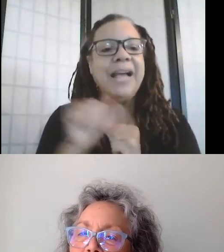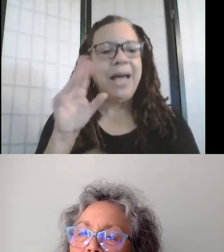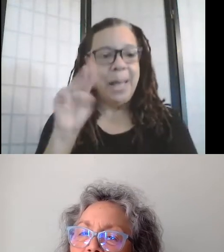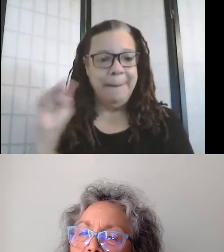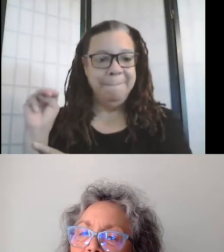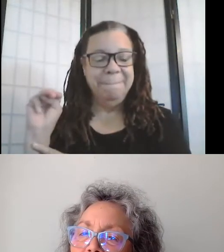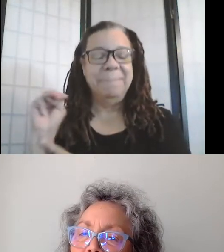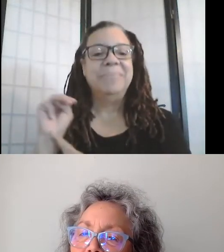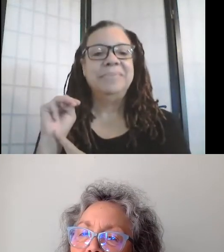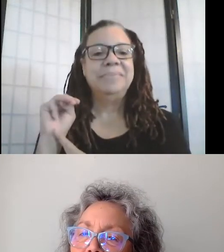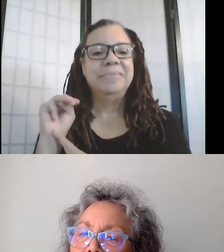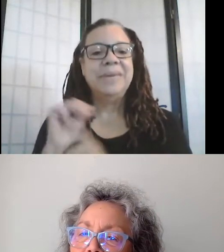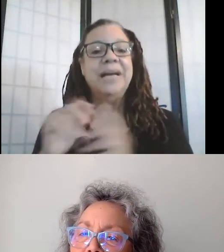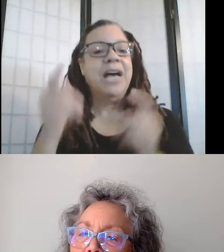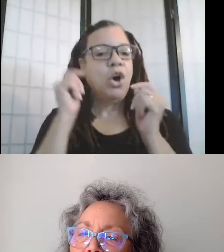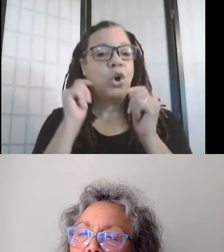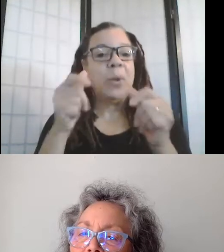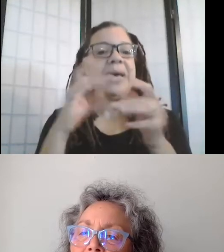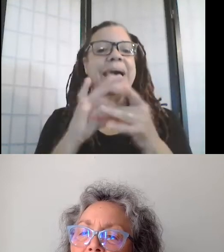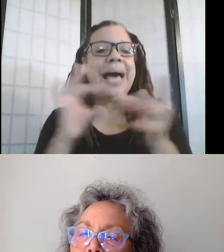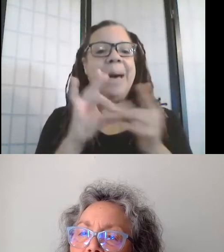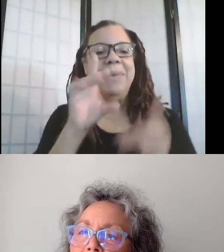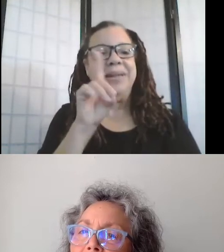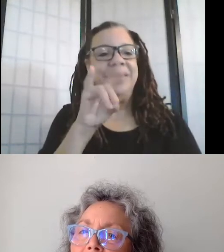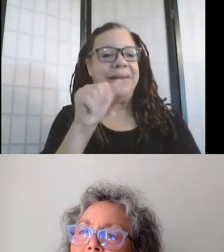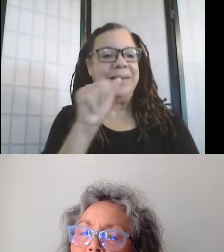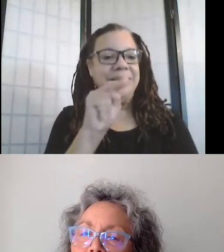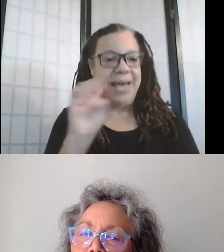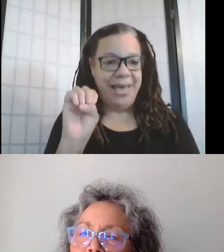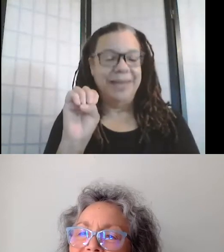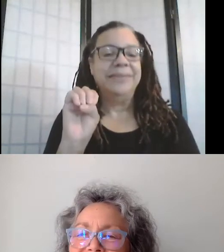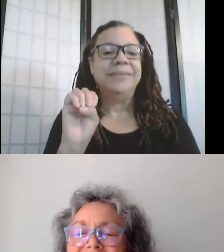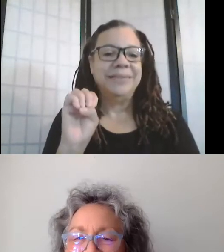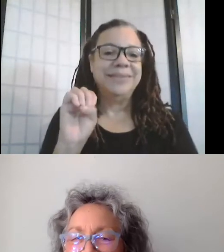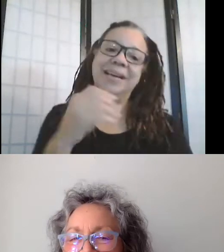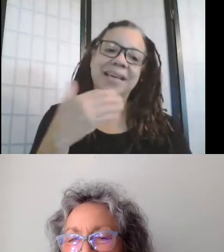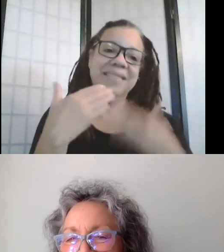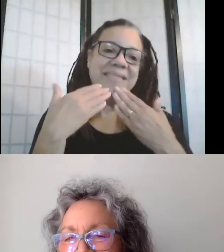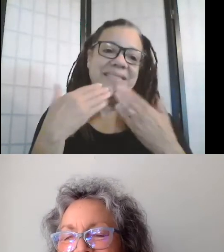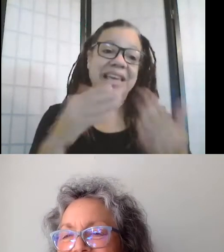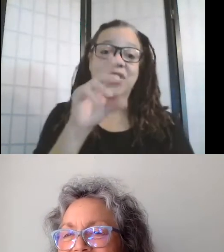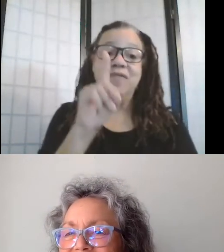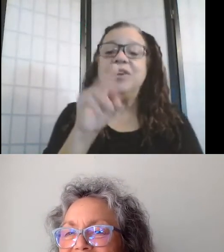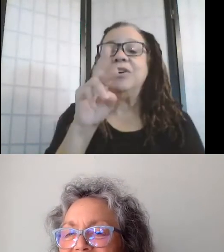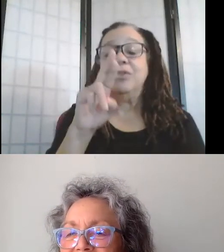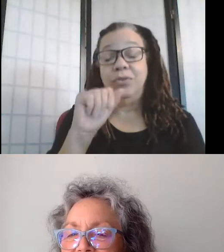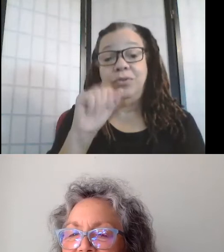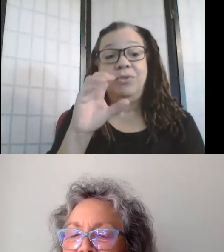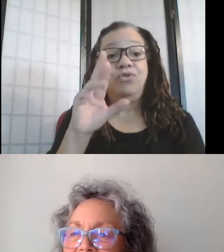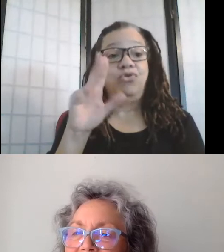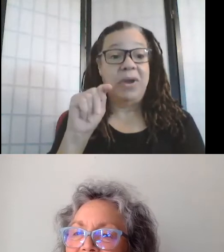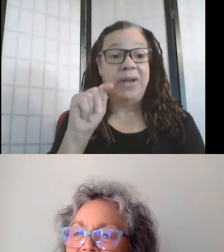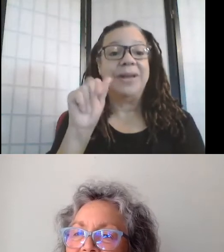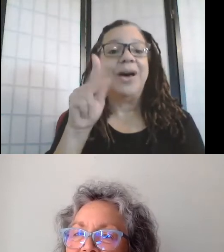Yeah, so I'll just make a quick comment, Diane. First of all, thank you for having me, and thank you to Drake Arts for this. Tom, good to see you